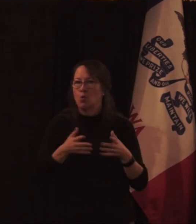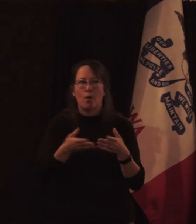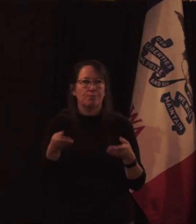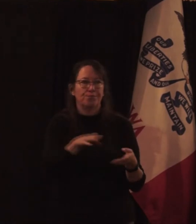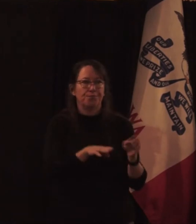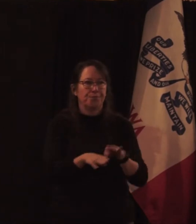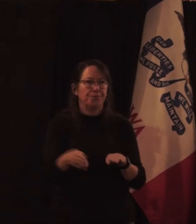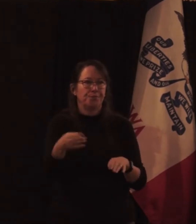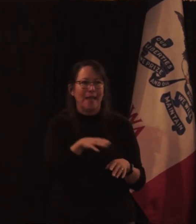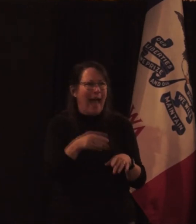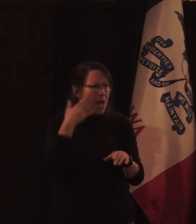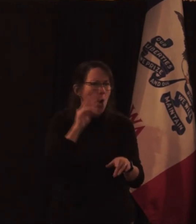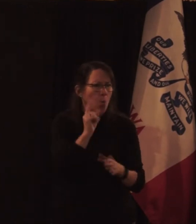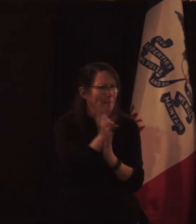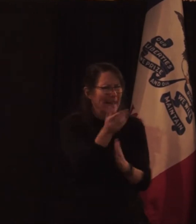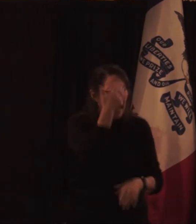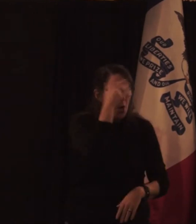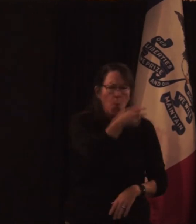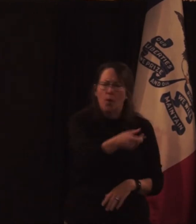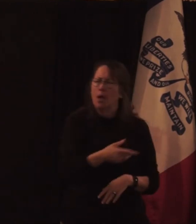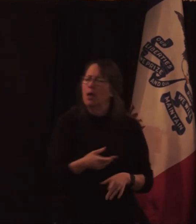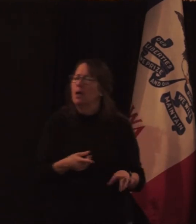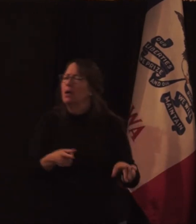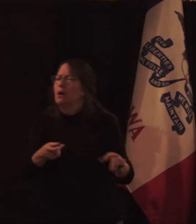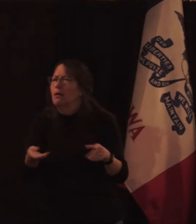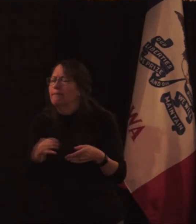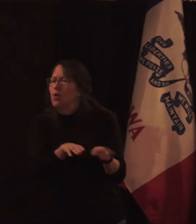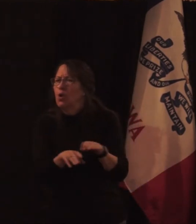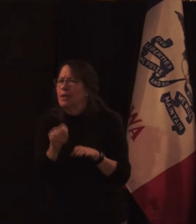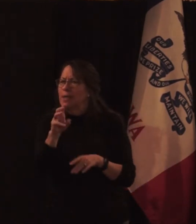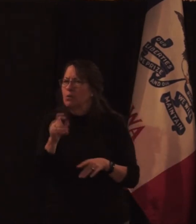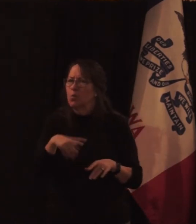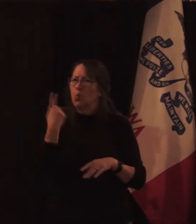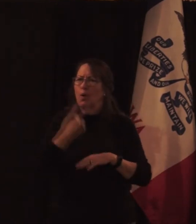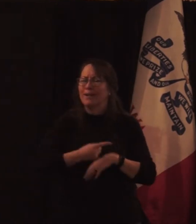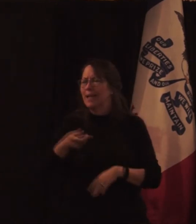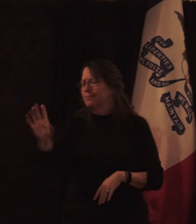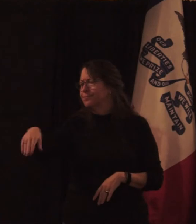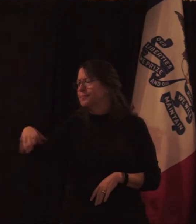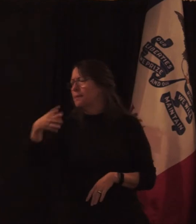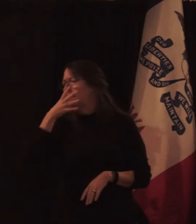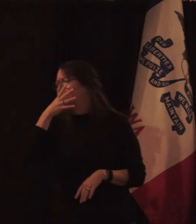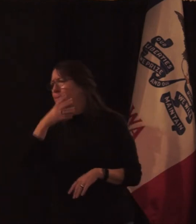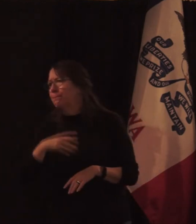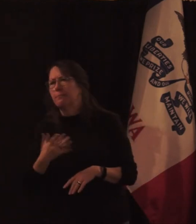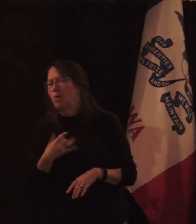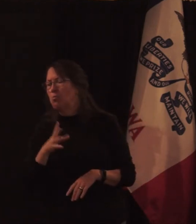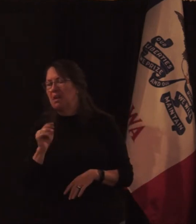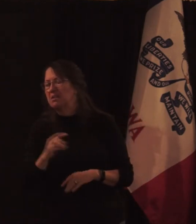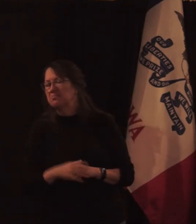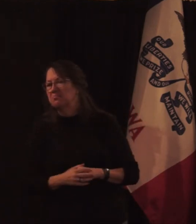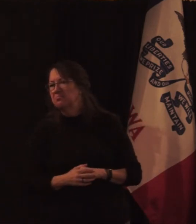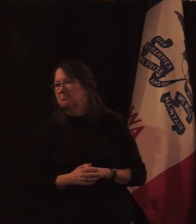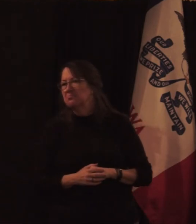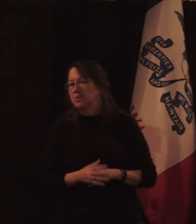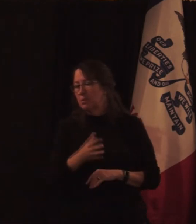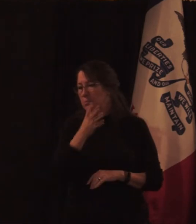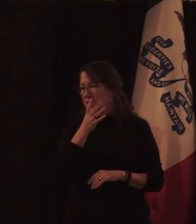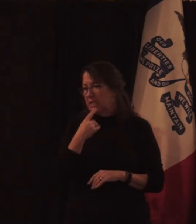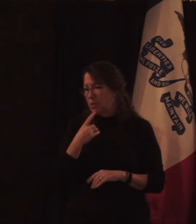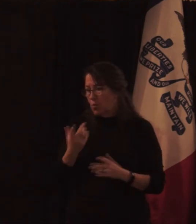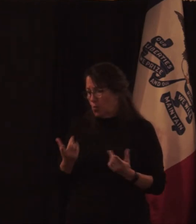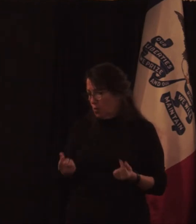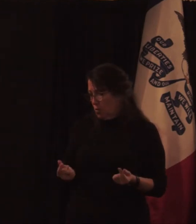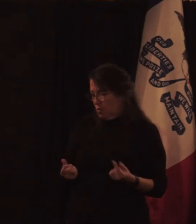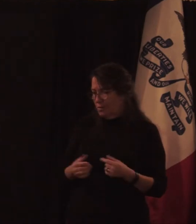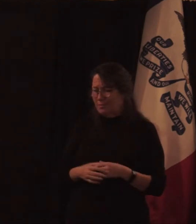that. I know I only got a minute, folding towels and stuff. She came home one day and told her mother she didn't like what she was doing. And her mother said, well, Emily,